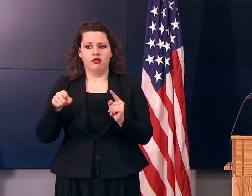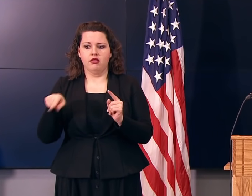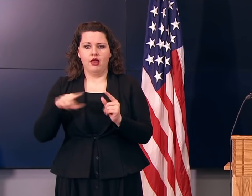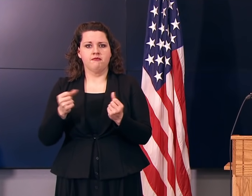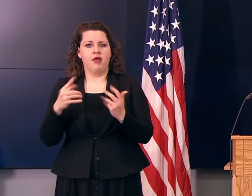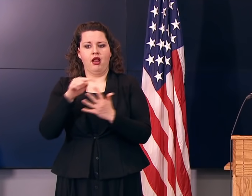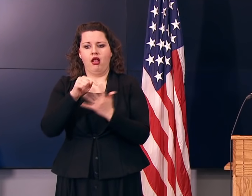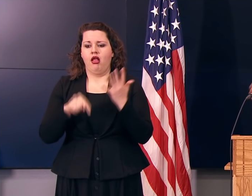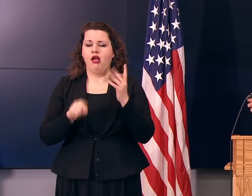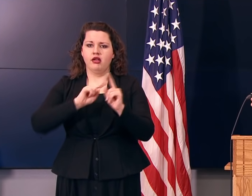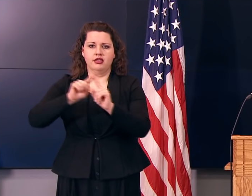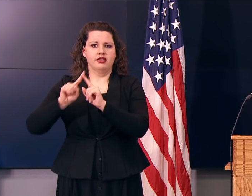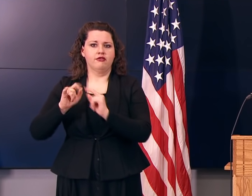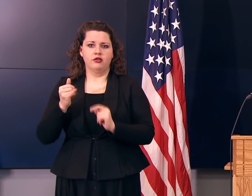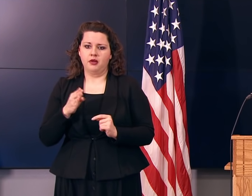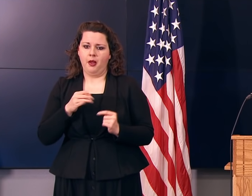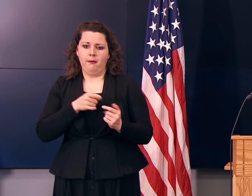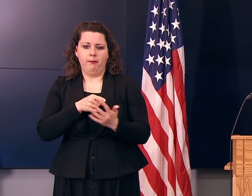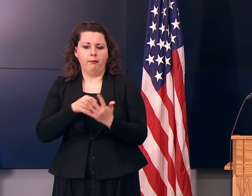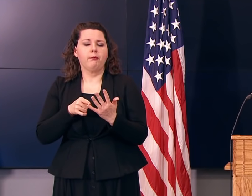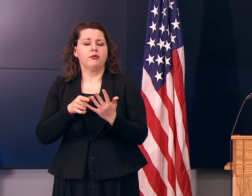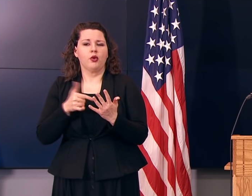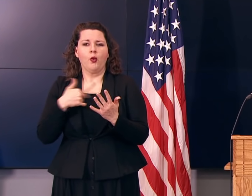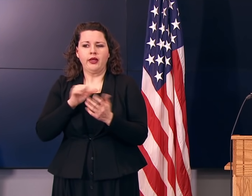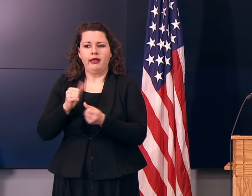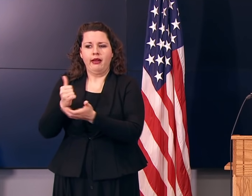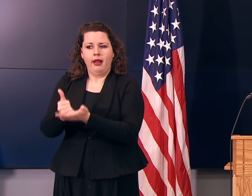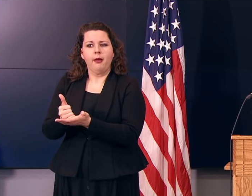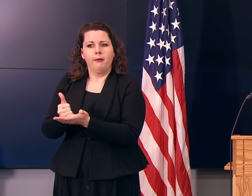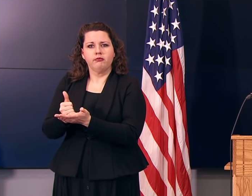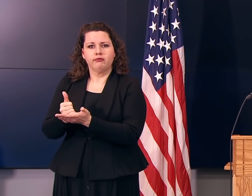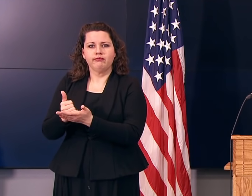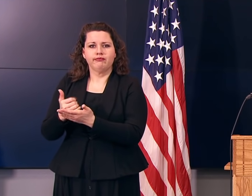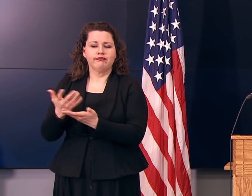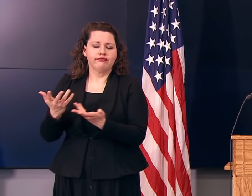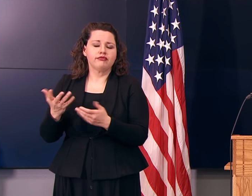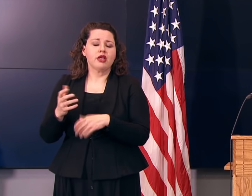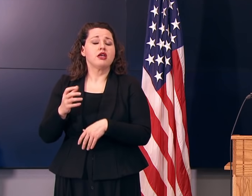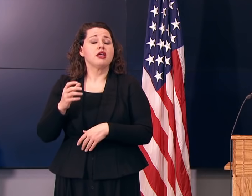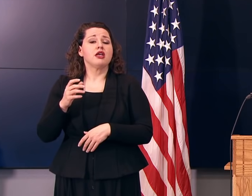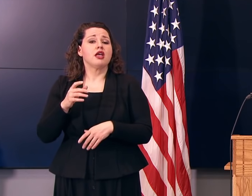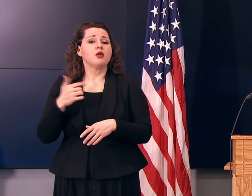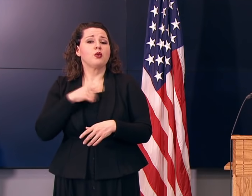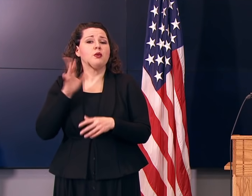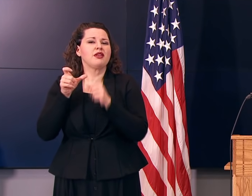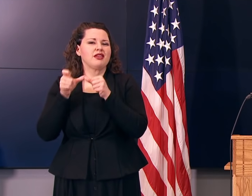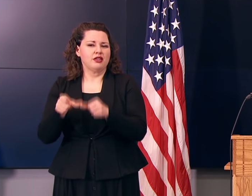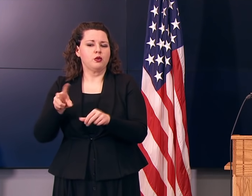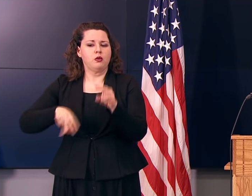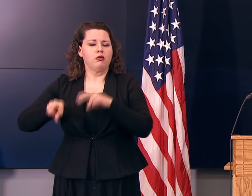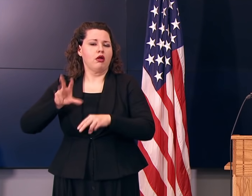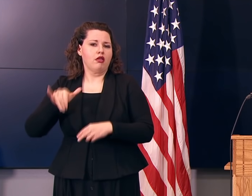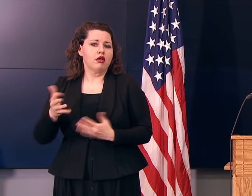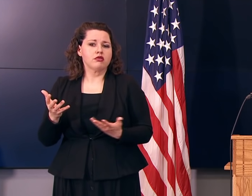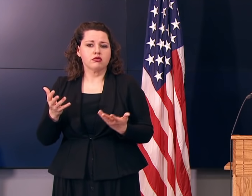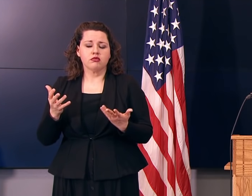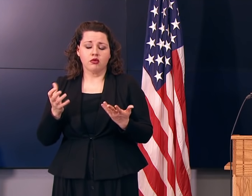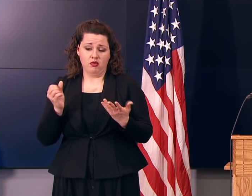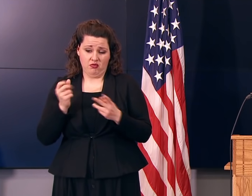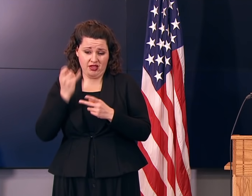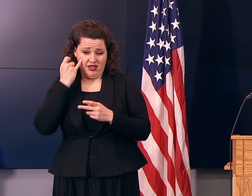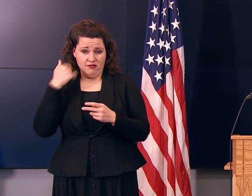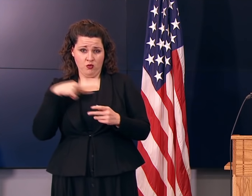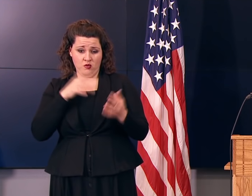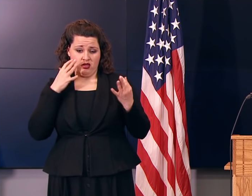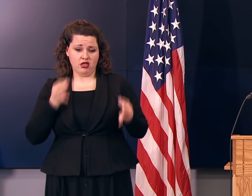do. And so this is something that we can help alleviate some of their time on. So, and you know what? We'll continue to monitor that. So if we figure out or if we